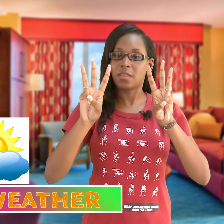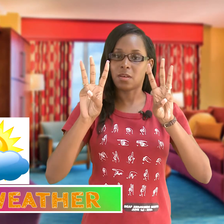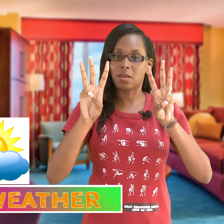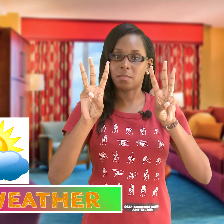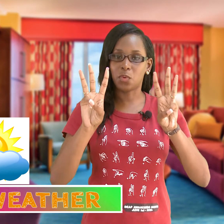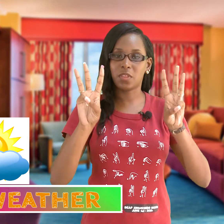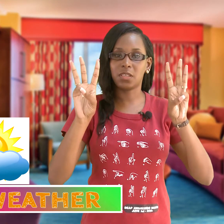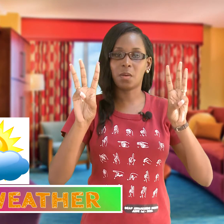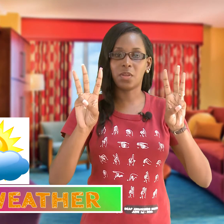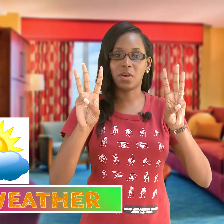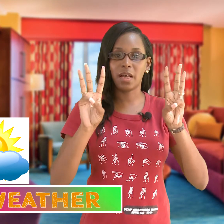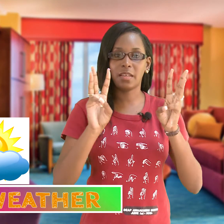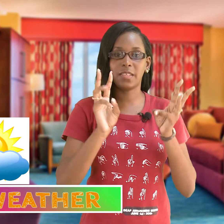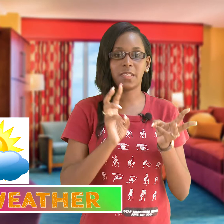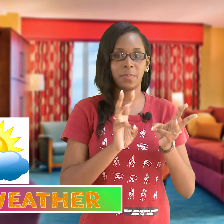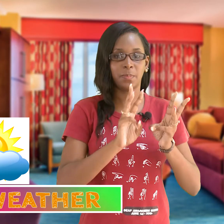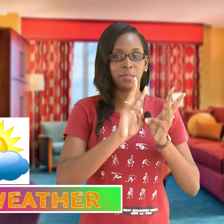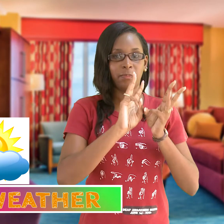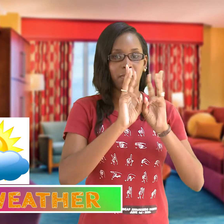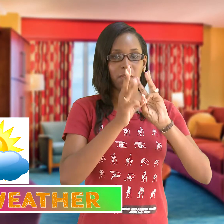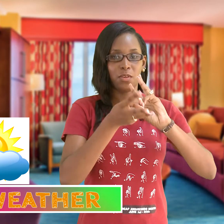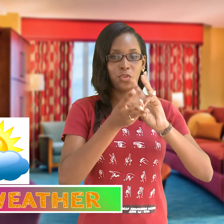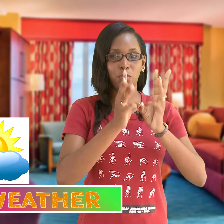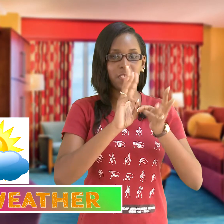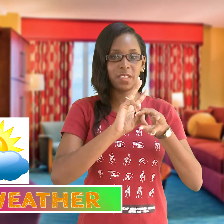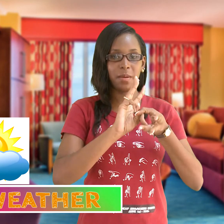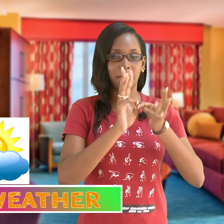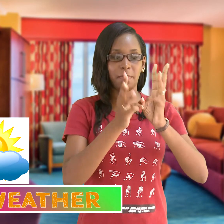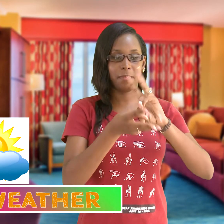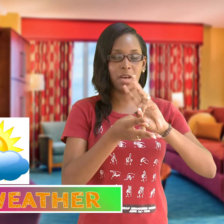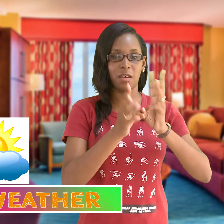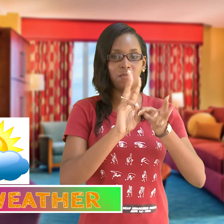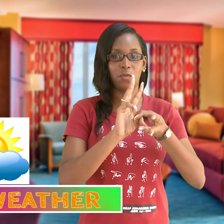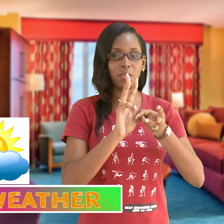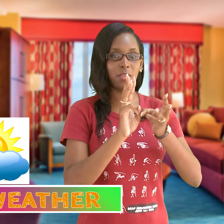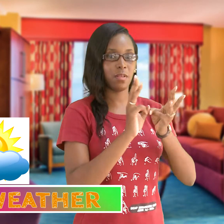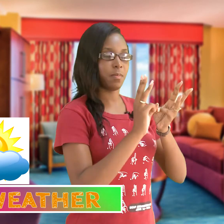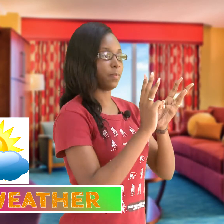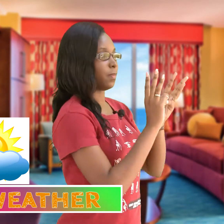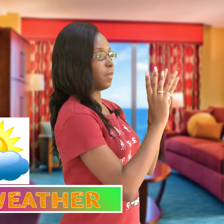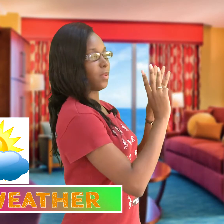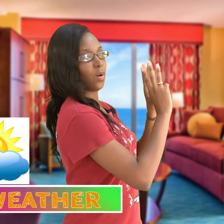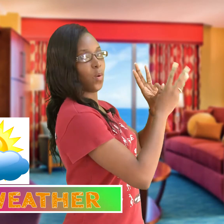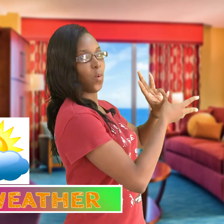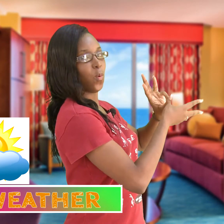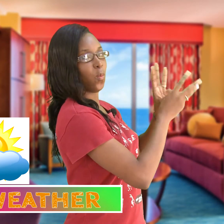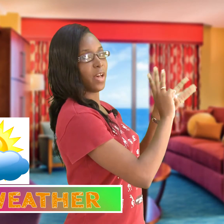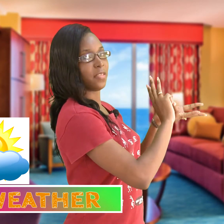Using the both W hands, you twist them back and forth.